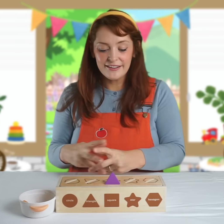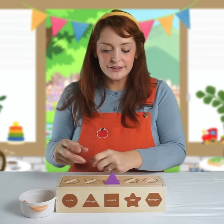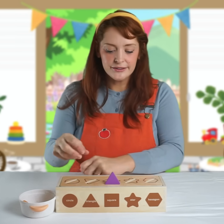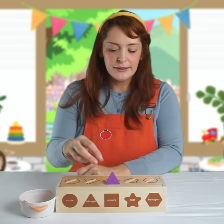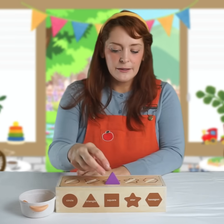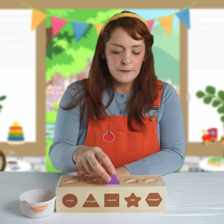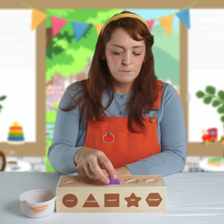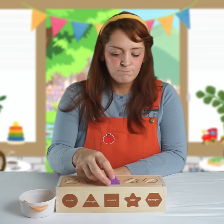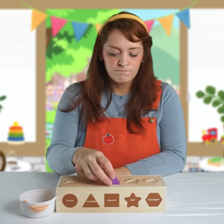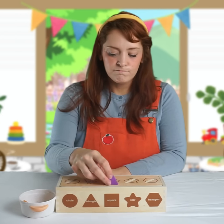triangle.